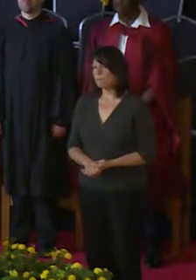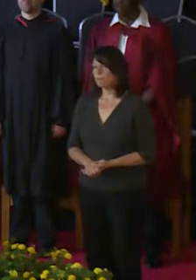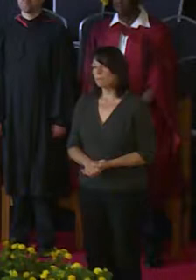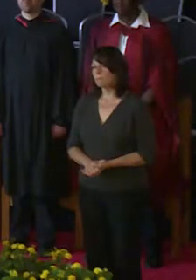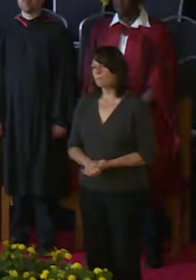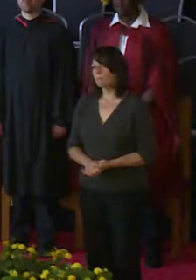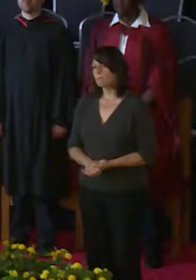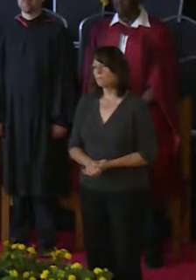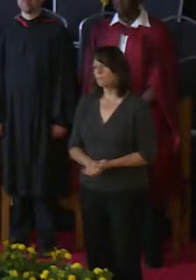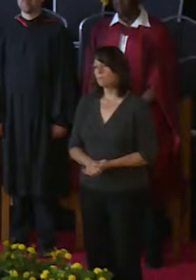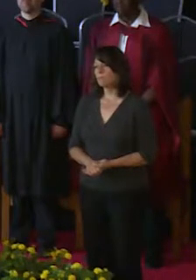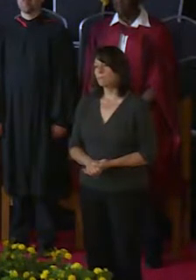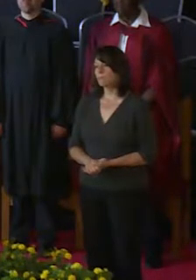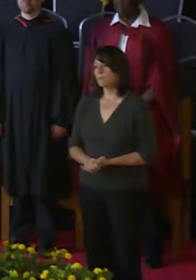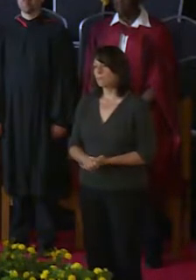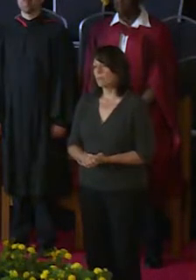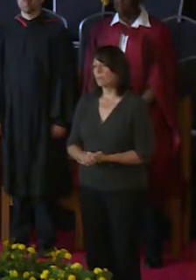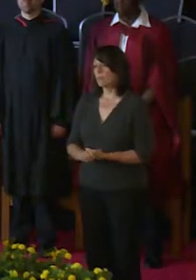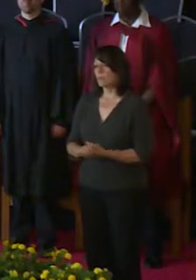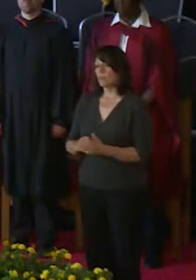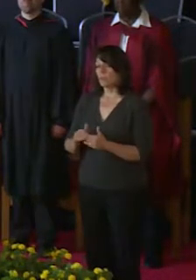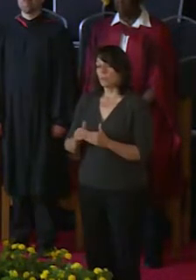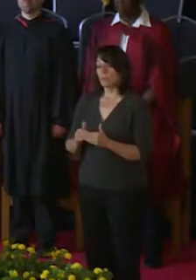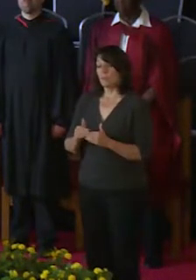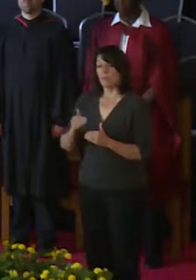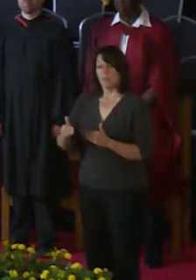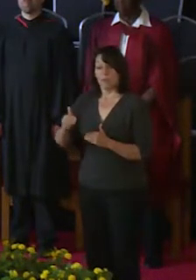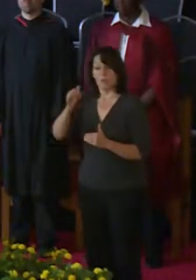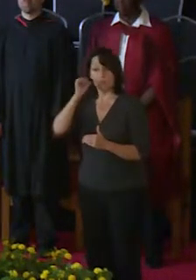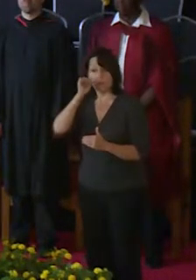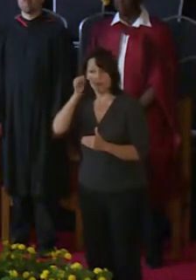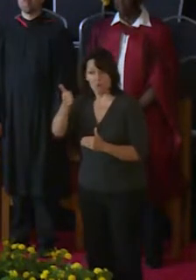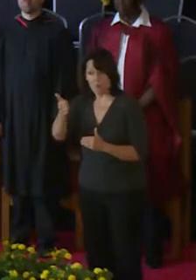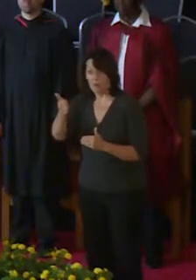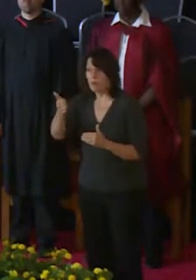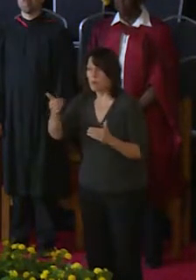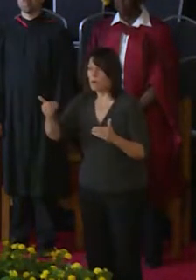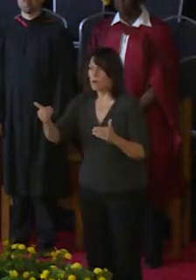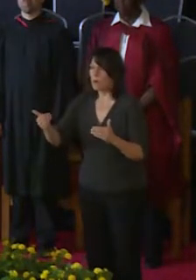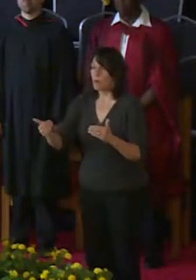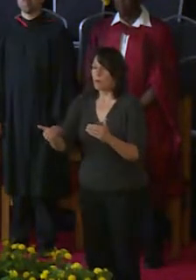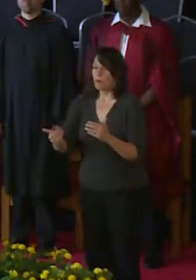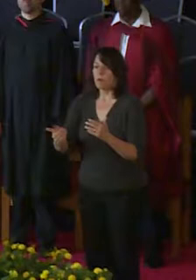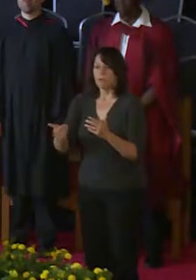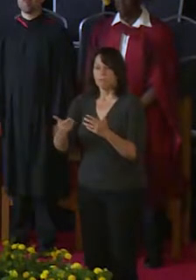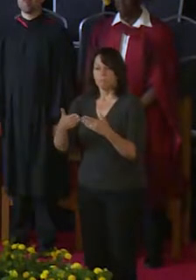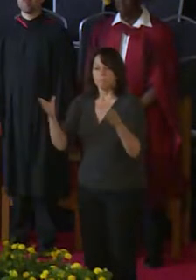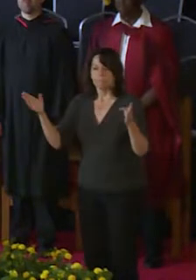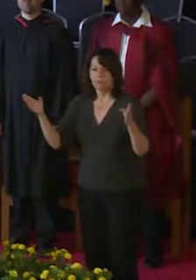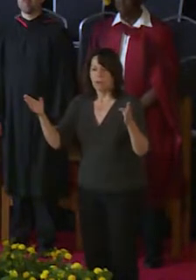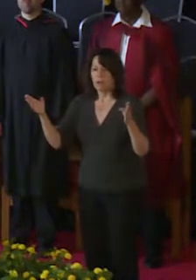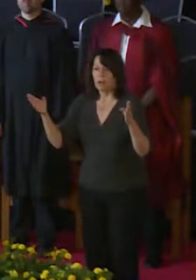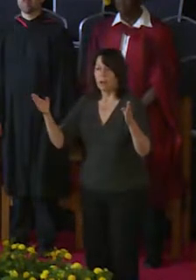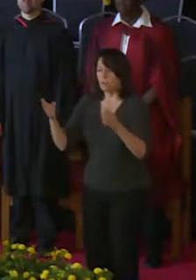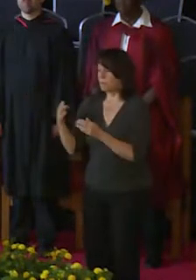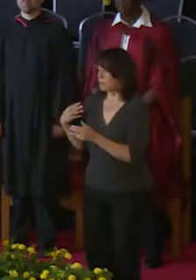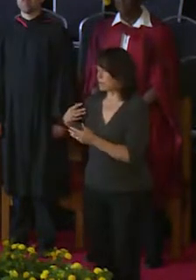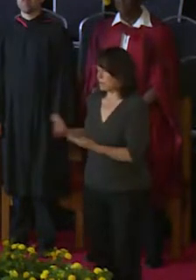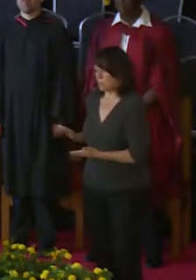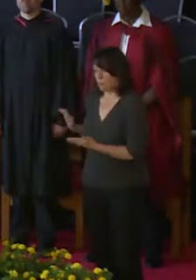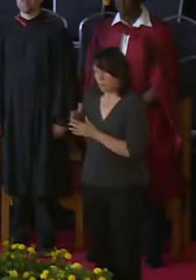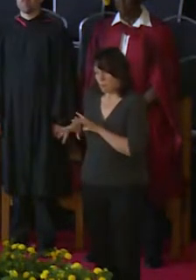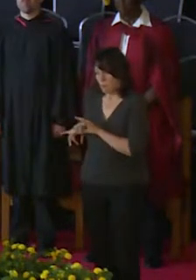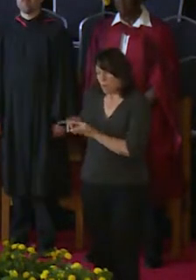As we step into a new tomorrow, may the knowledge that we have gained here be coupled with wisdom